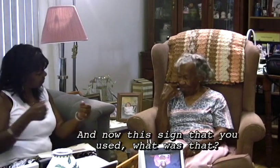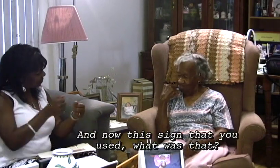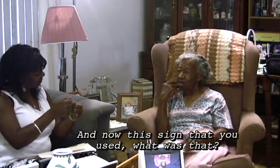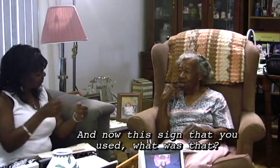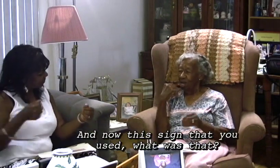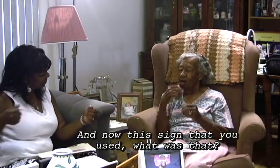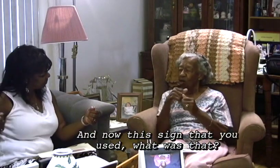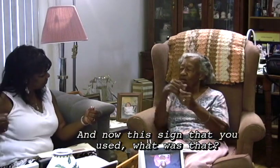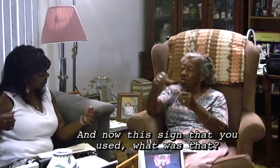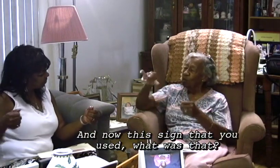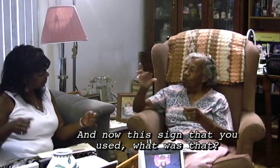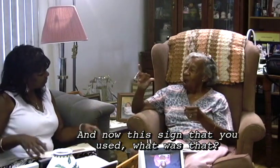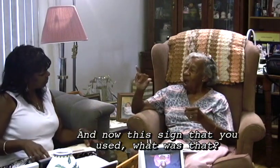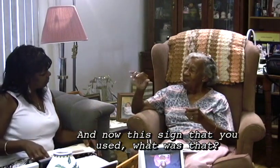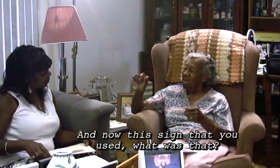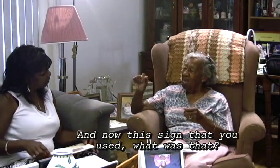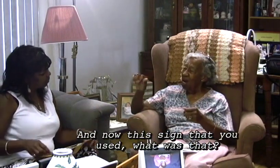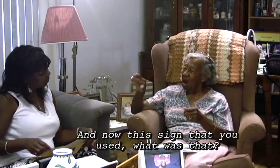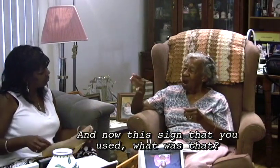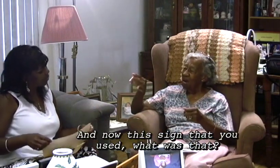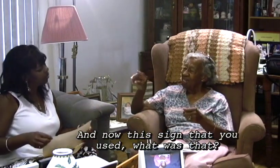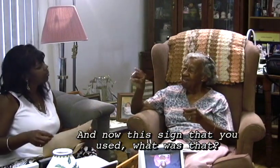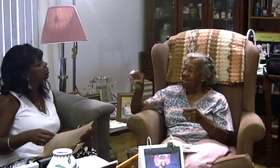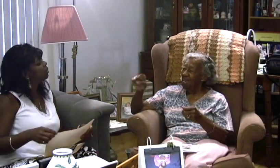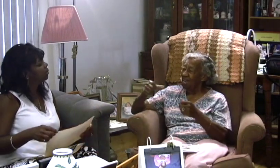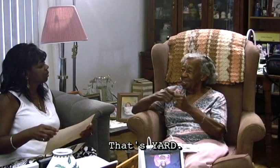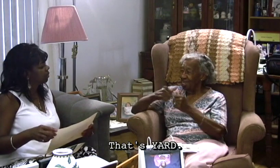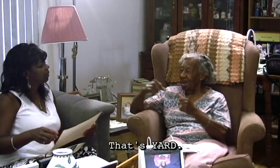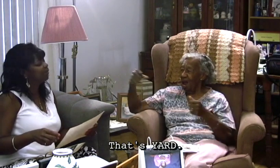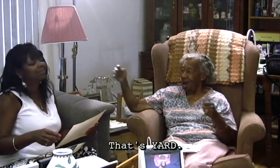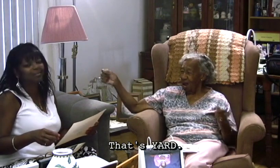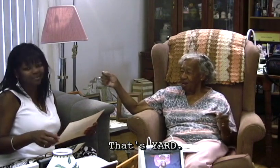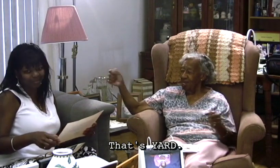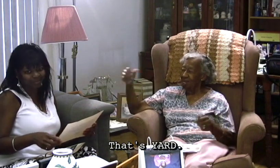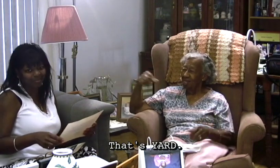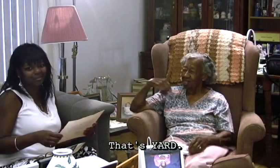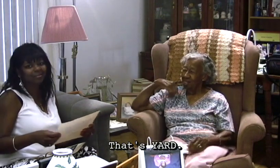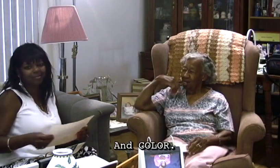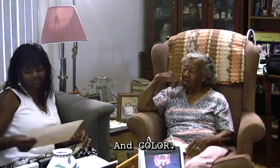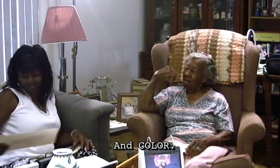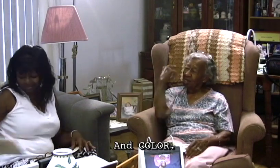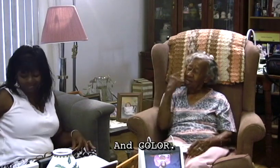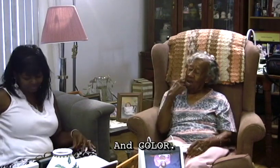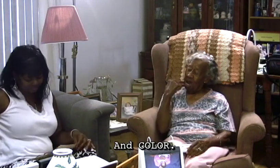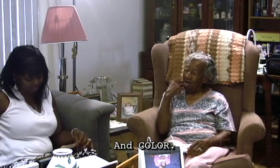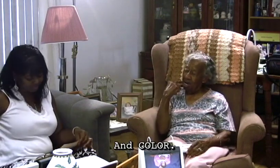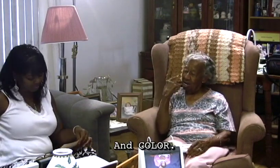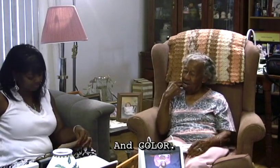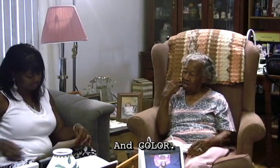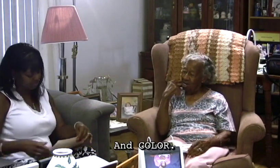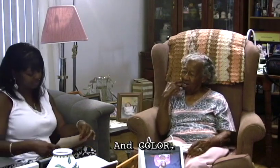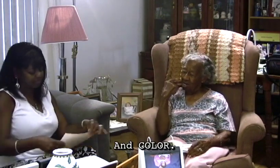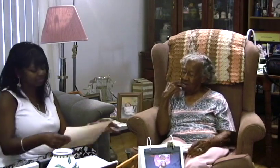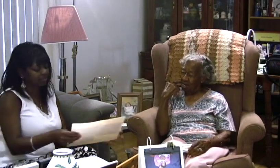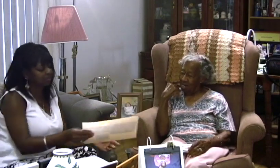And now this sign that you use, what was that? That's yards. Oh. And color.